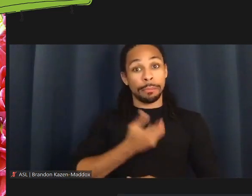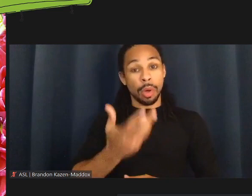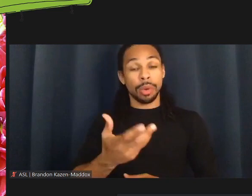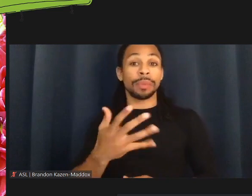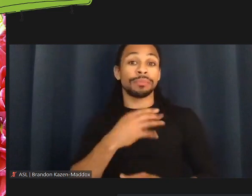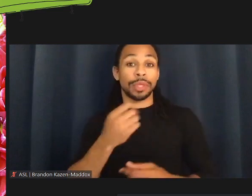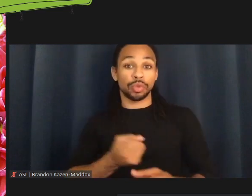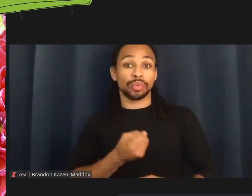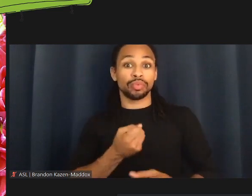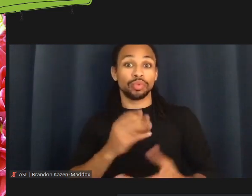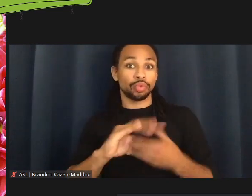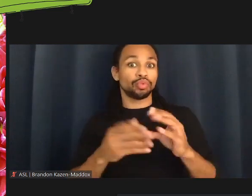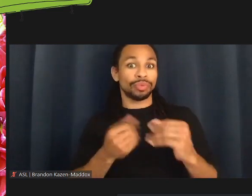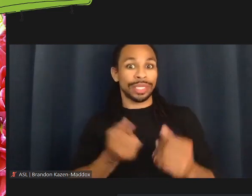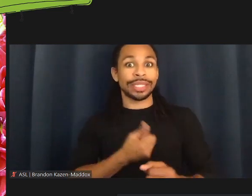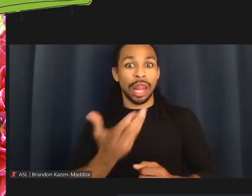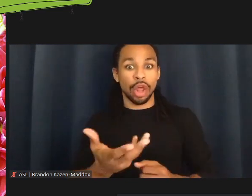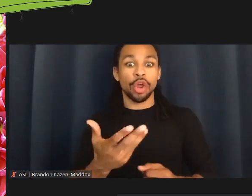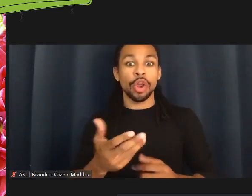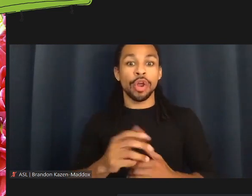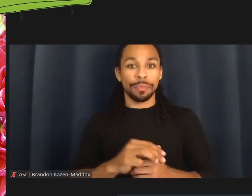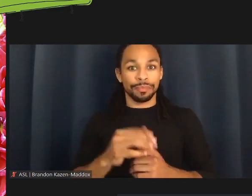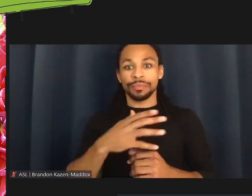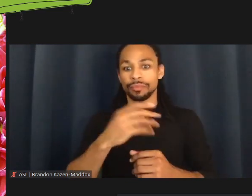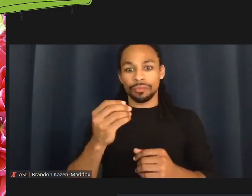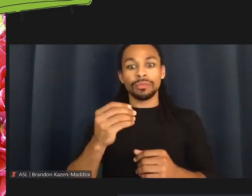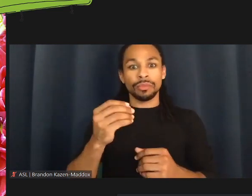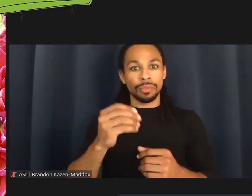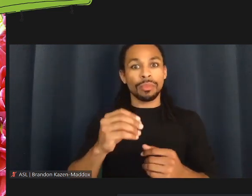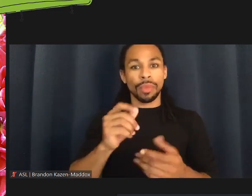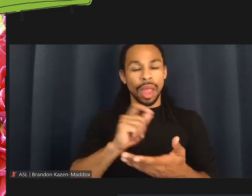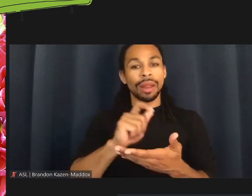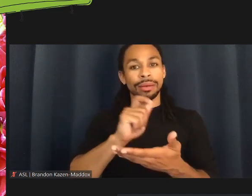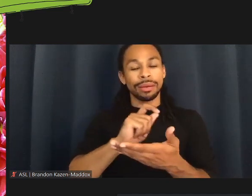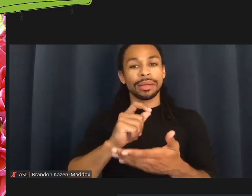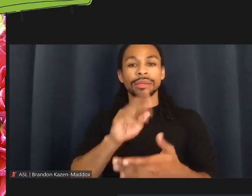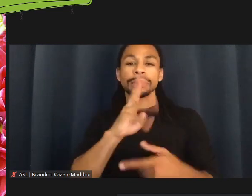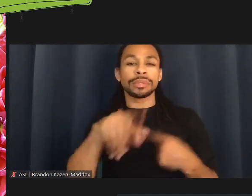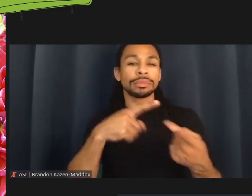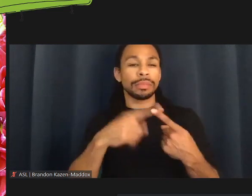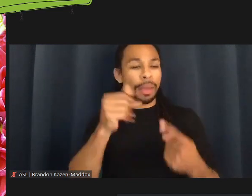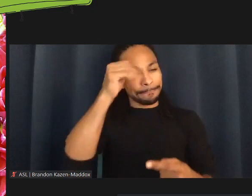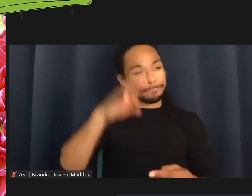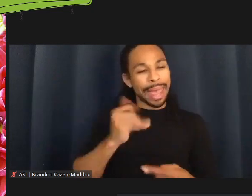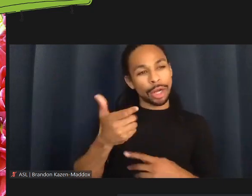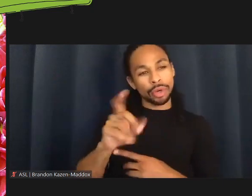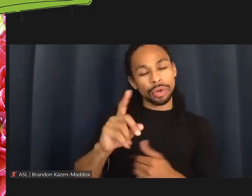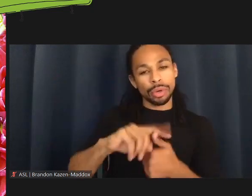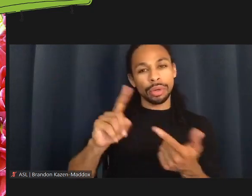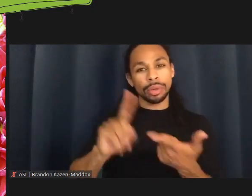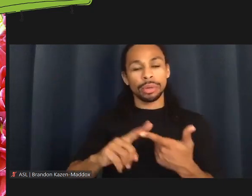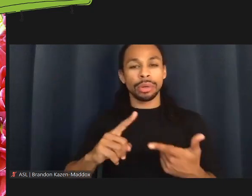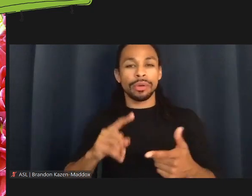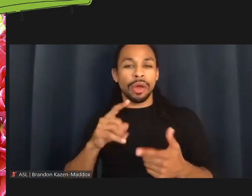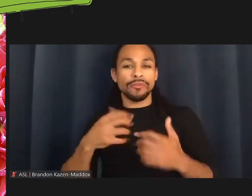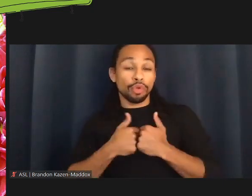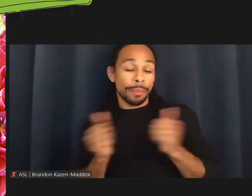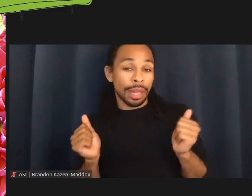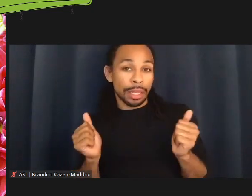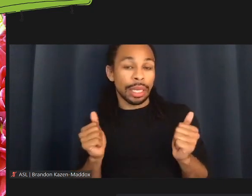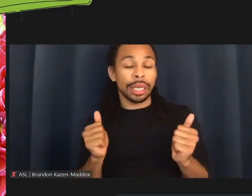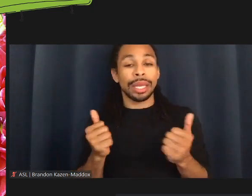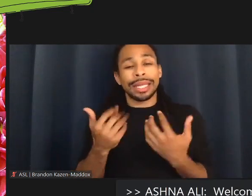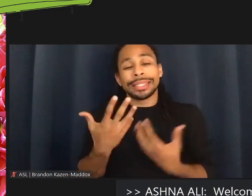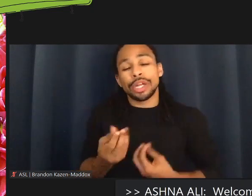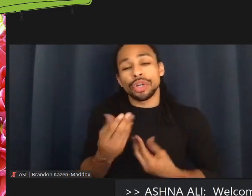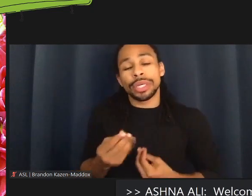Statesian whose work explores themes of manhood, vulnerability, rage, tenderness, and joy. He's a